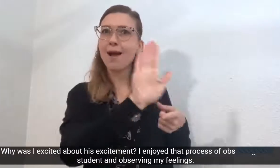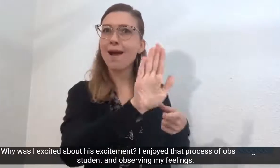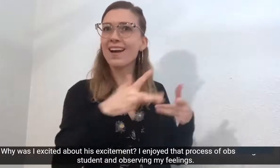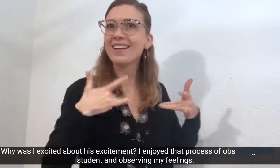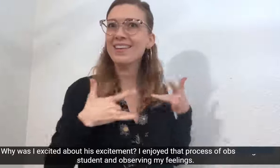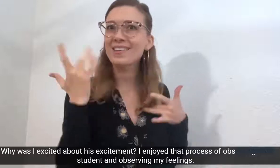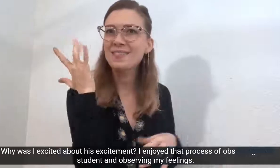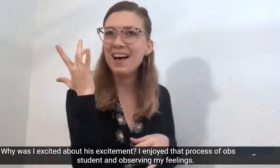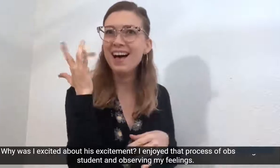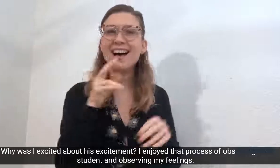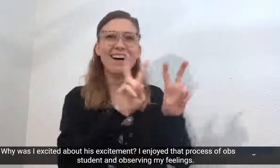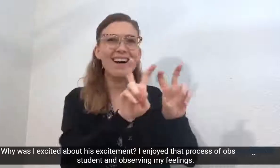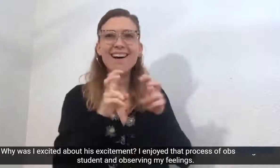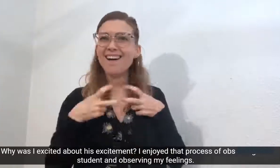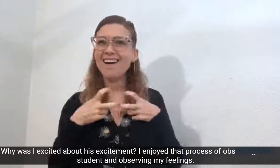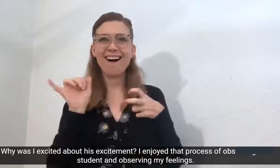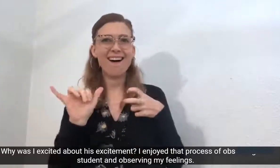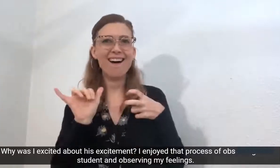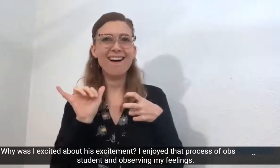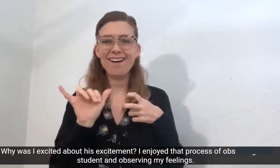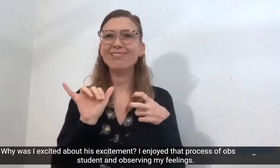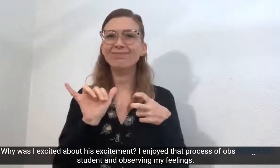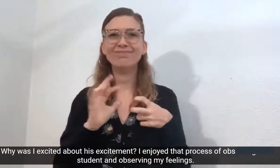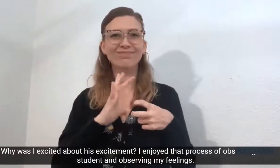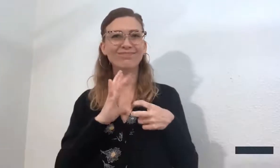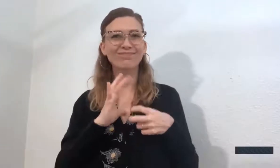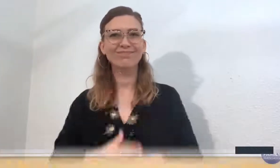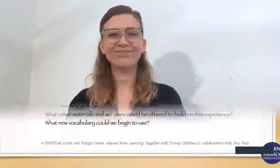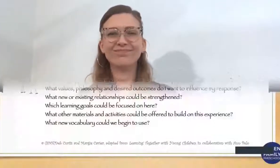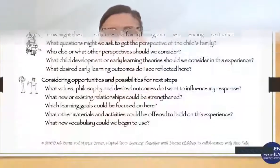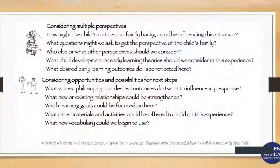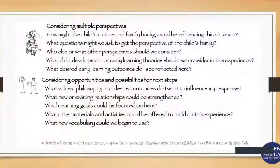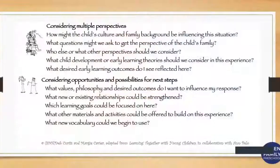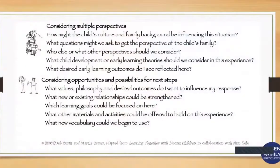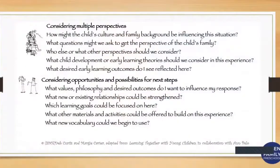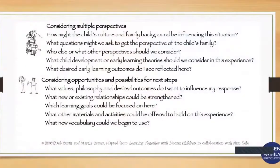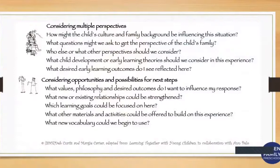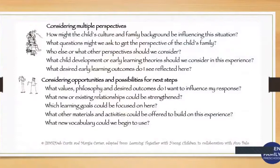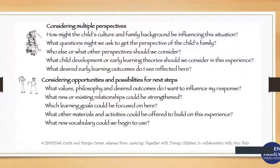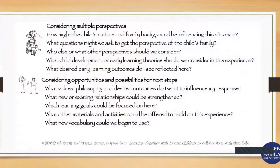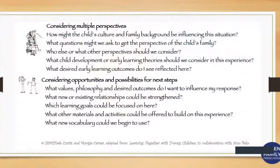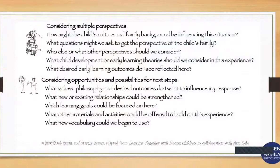wondering why I was feeling so excited about what I was seeing. And I enjoyed that process a lot.